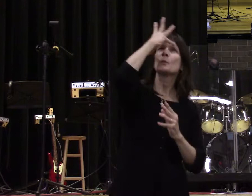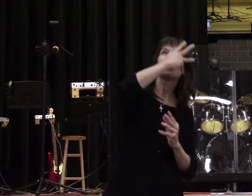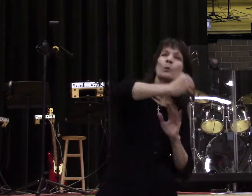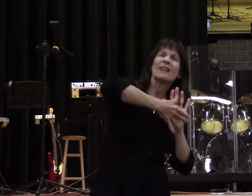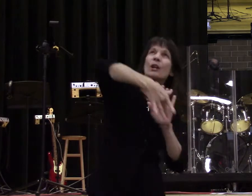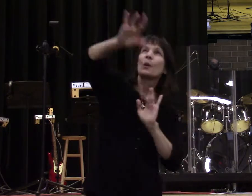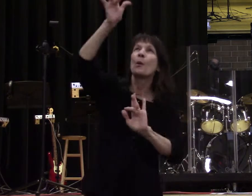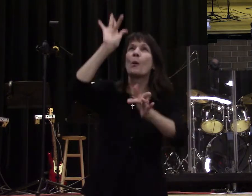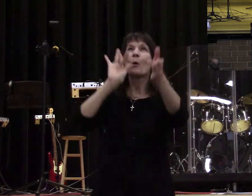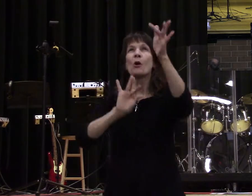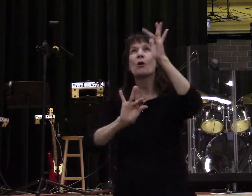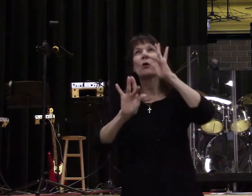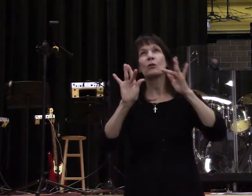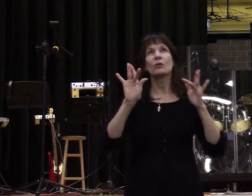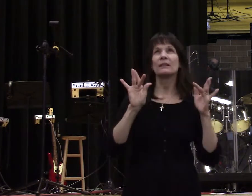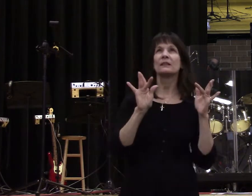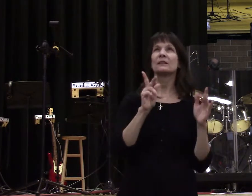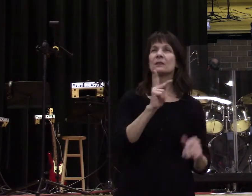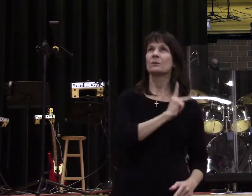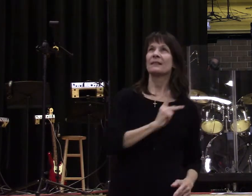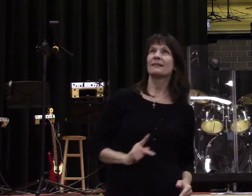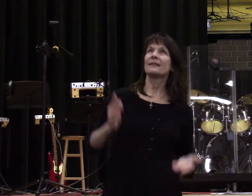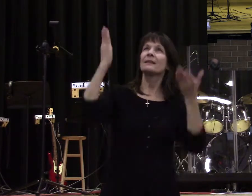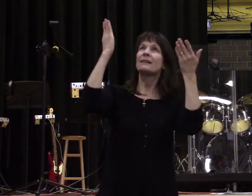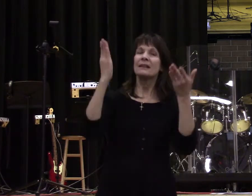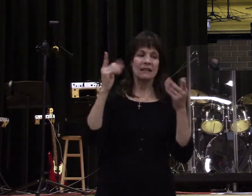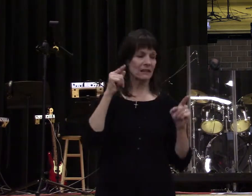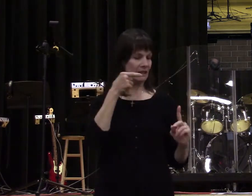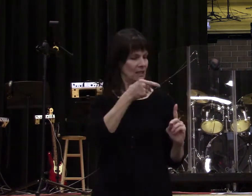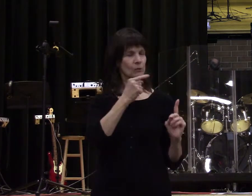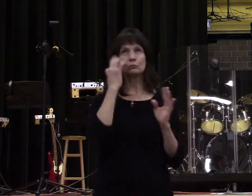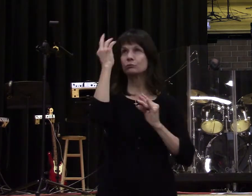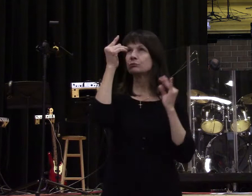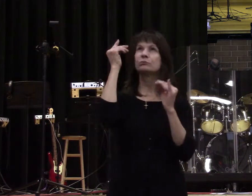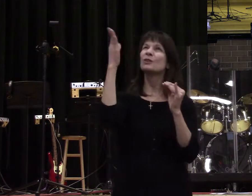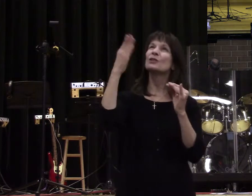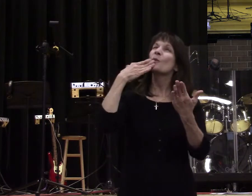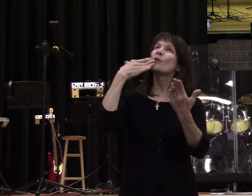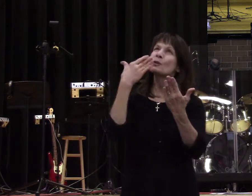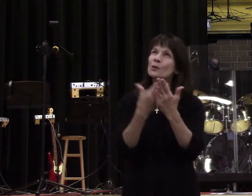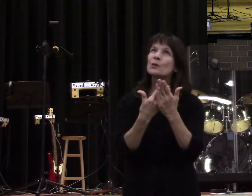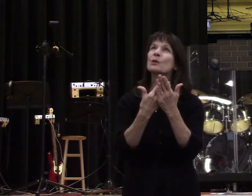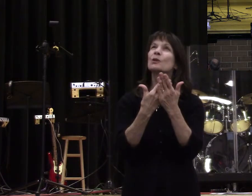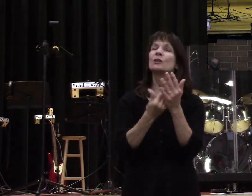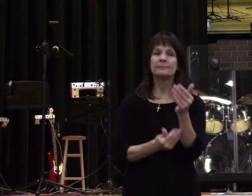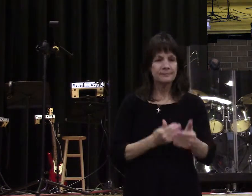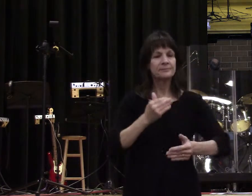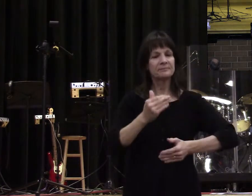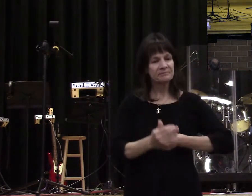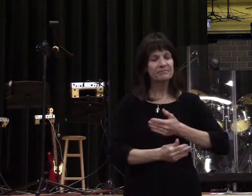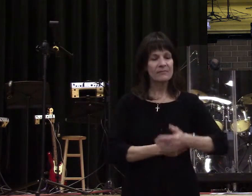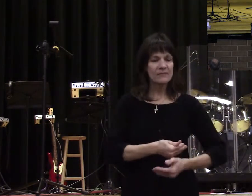His majesty. And then he started to think about how good God was. You are good. And he started to sing a